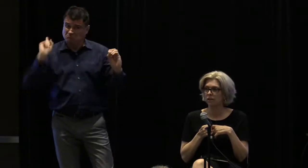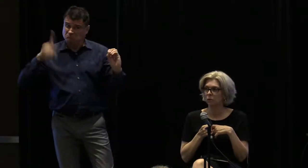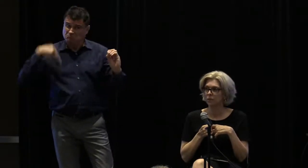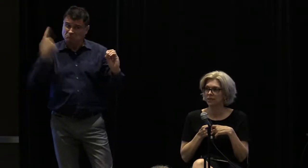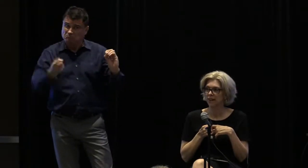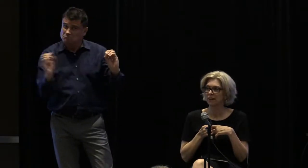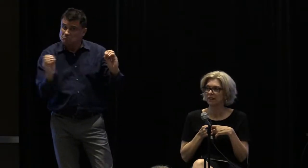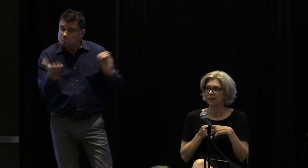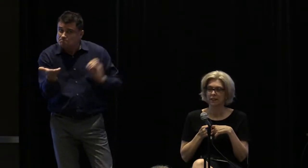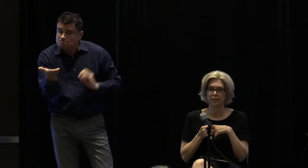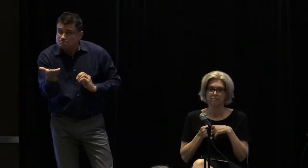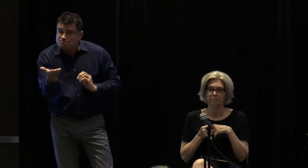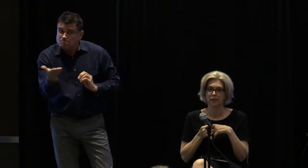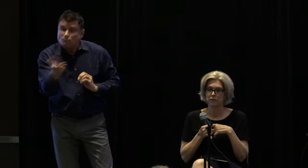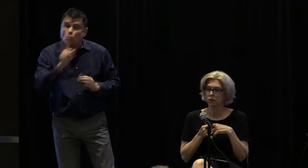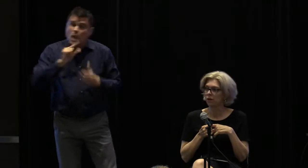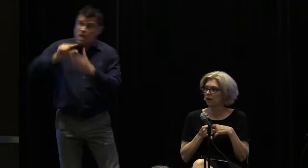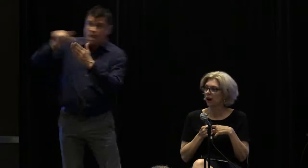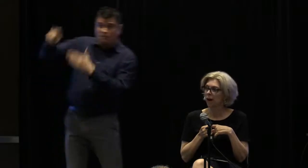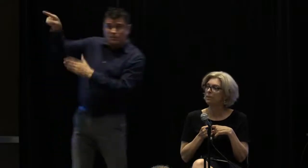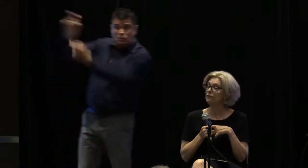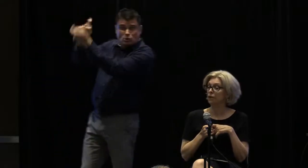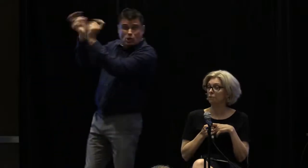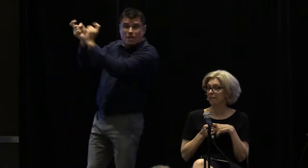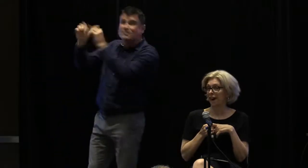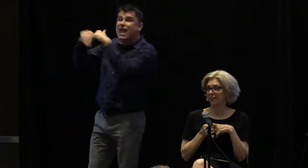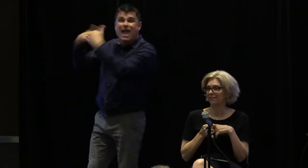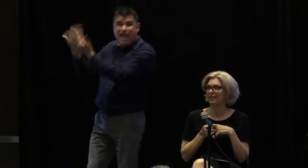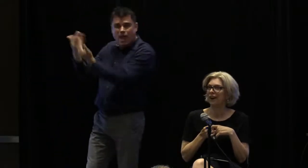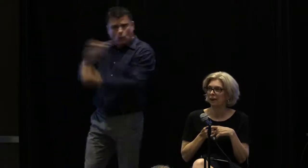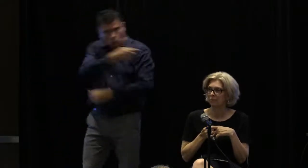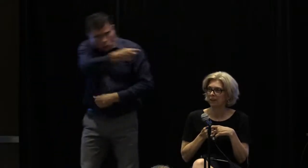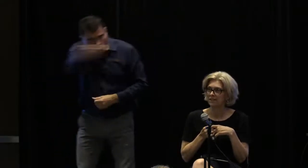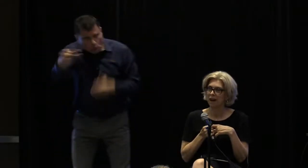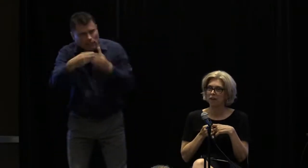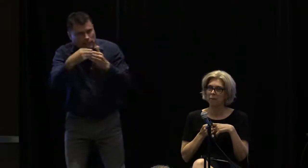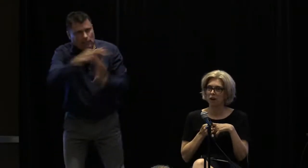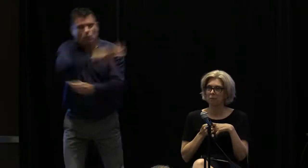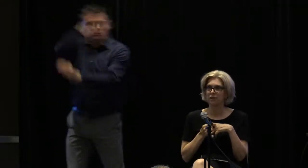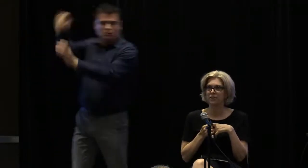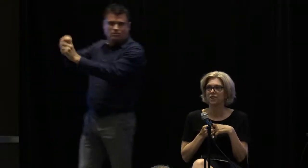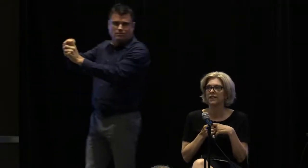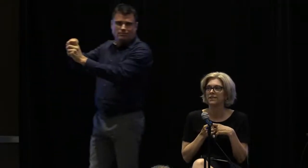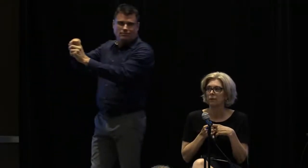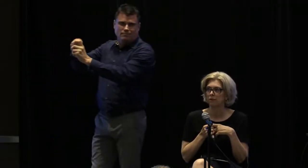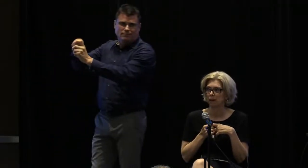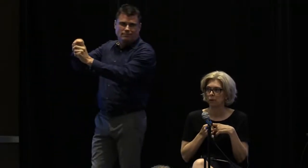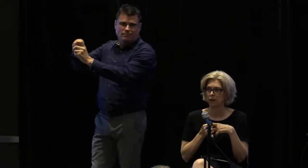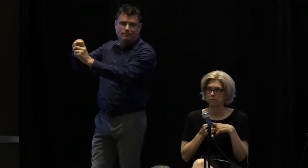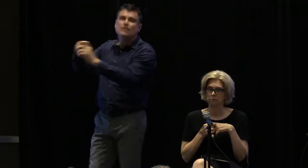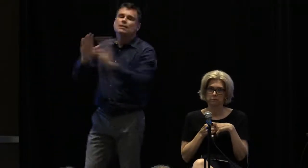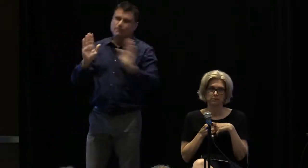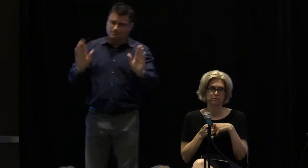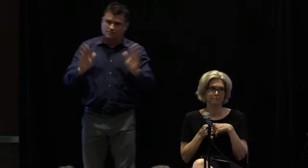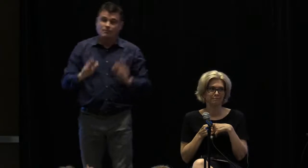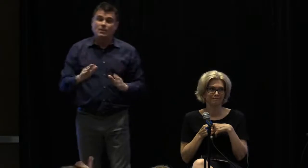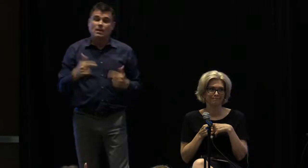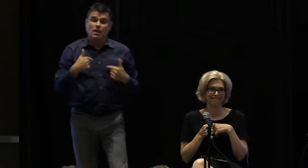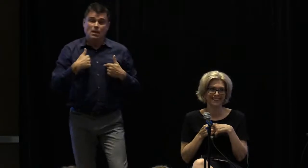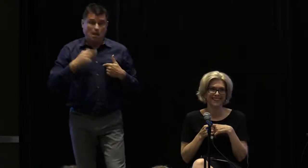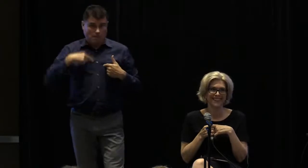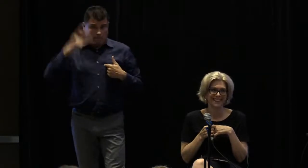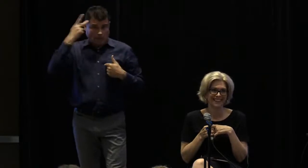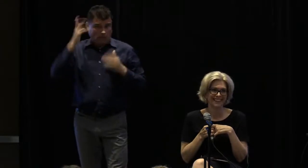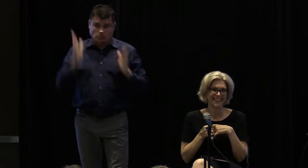change will take a leader. So I'm leaving you with that, because now that I'm not a politician, I can say whatever I want.